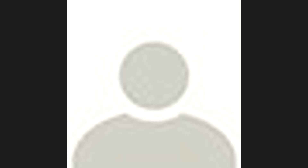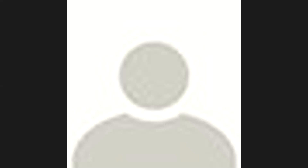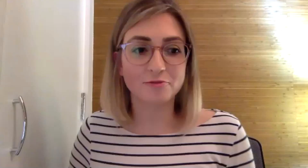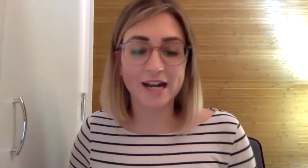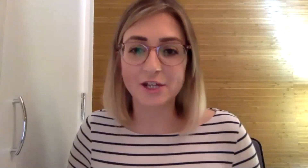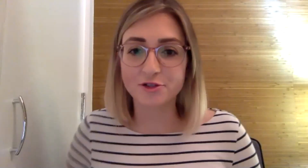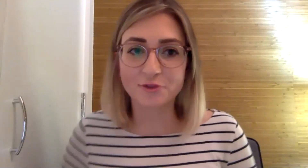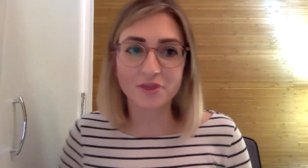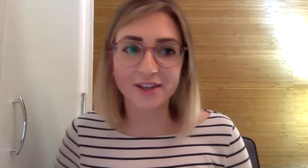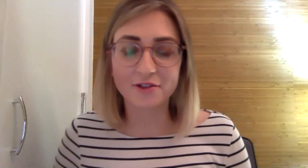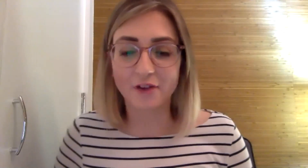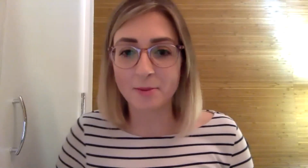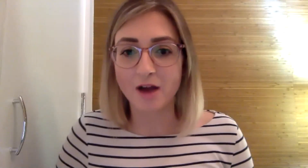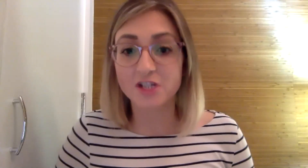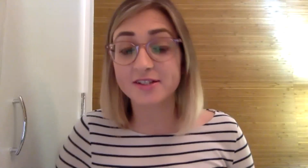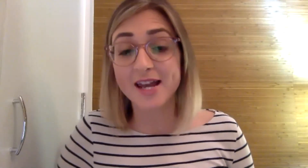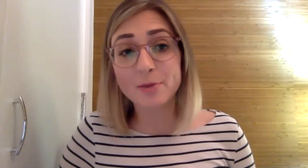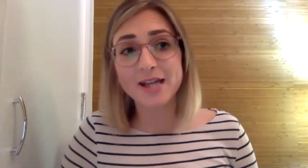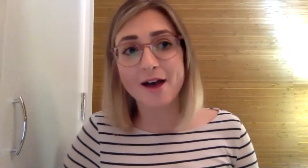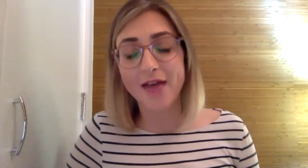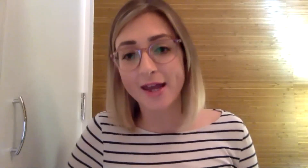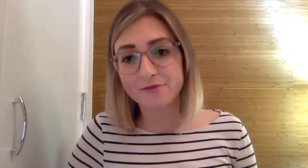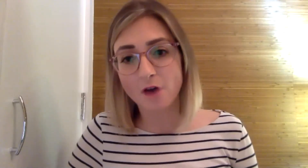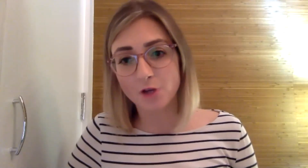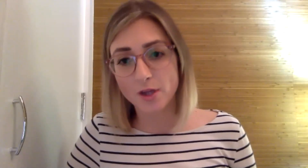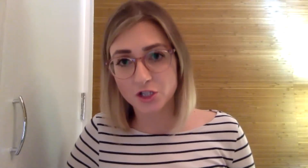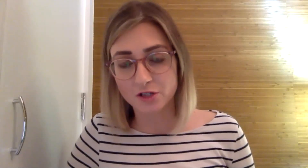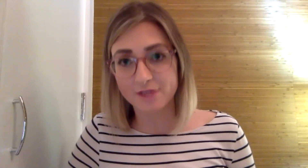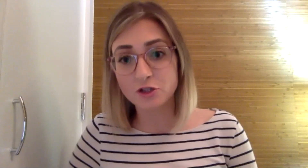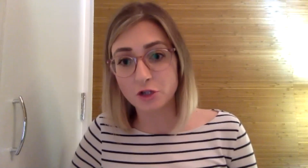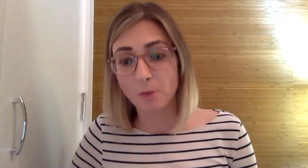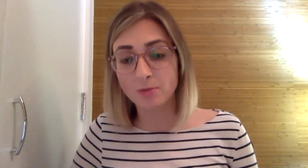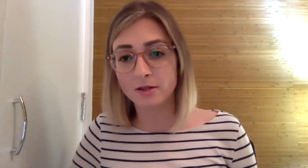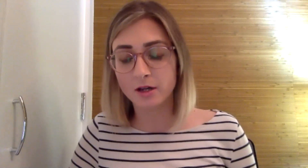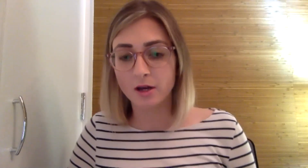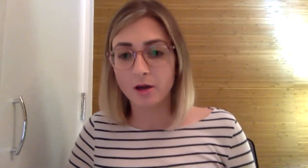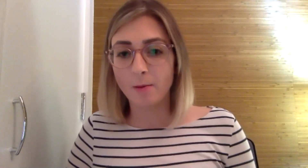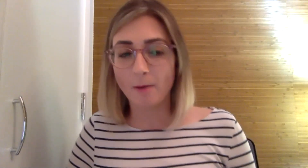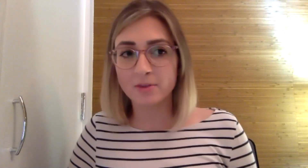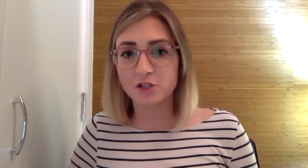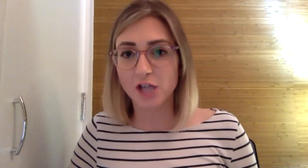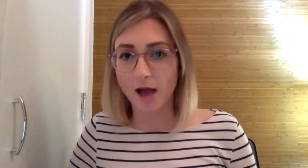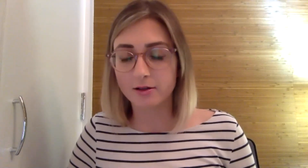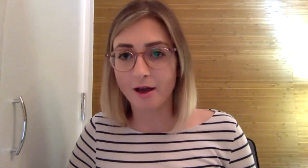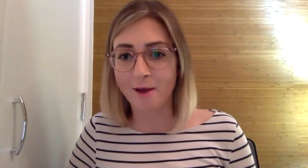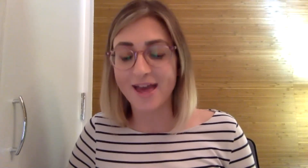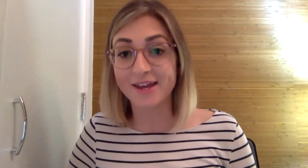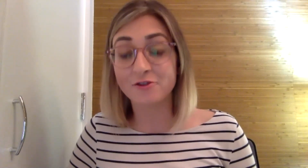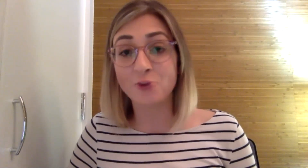That's really useful. Thank you very much. Does anybody have any further questions? If you do, just pop them in the chat. And if not, we'll move